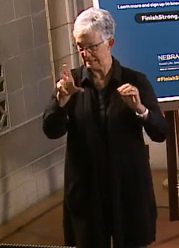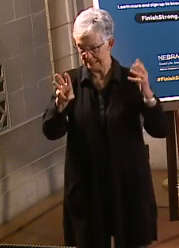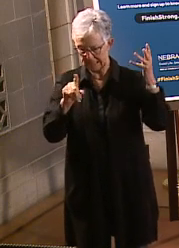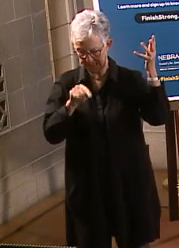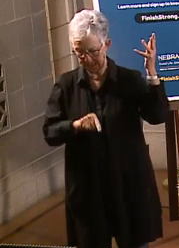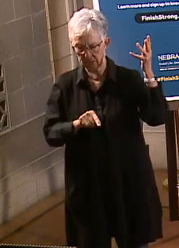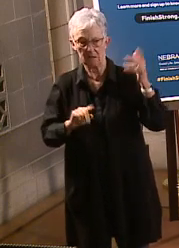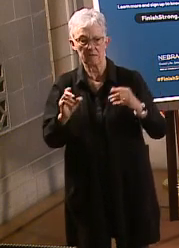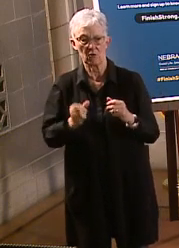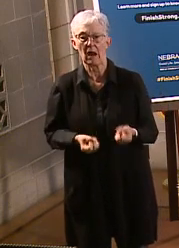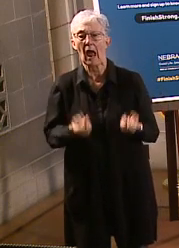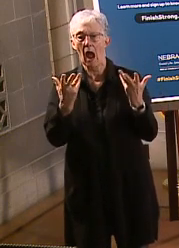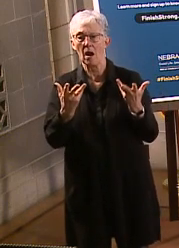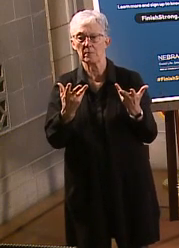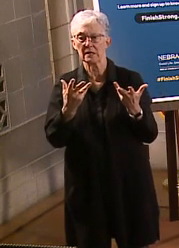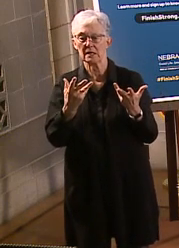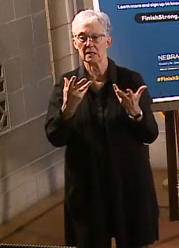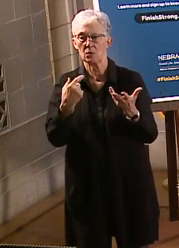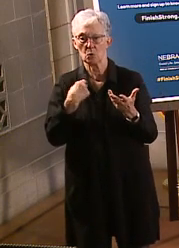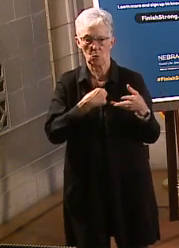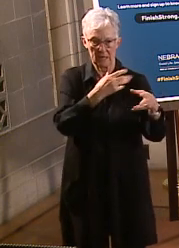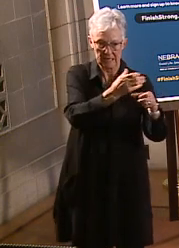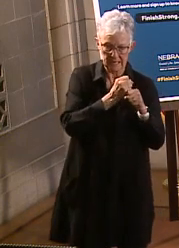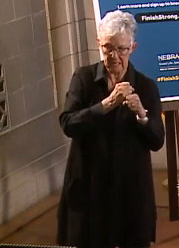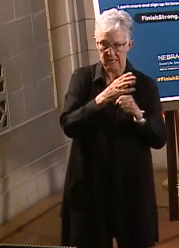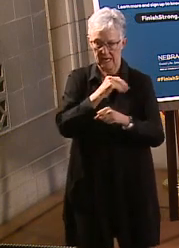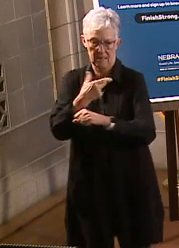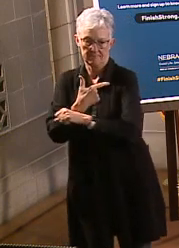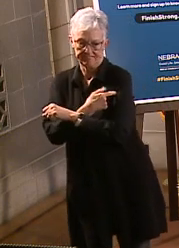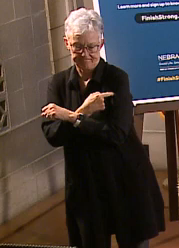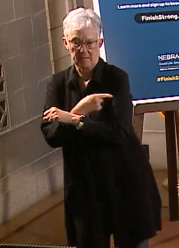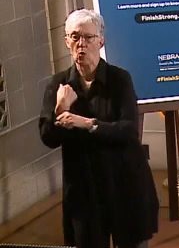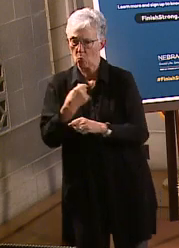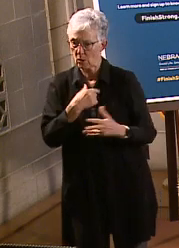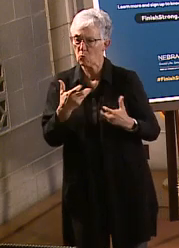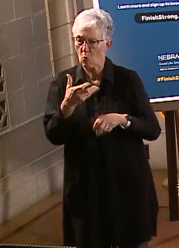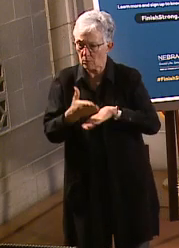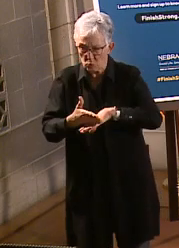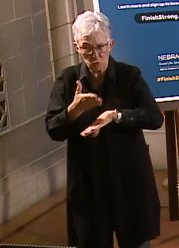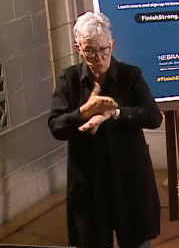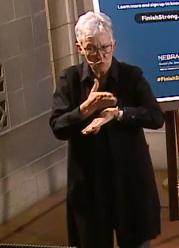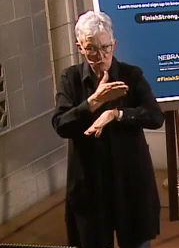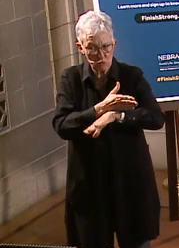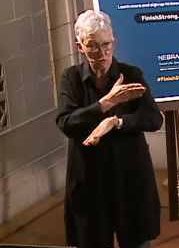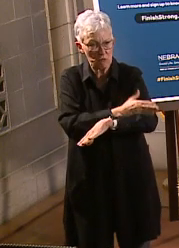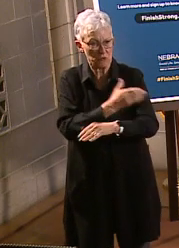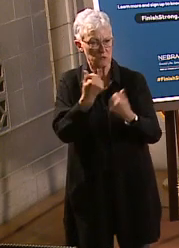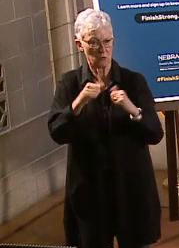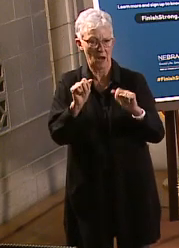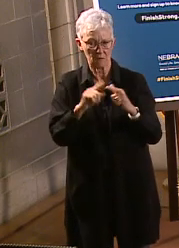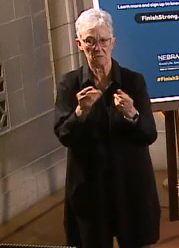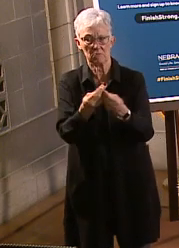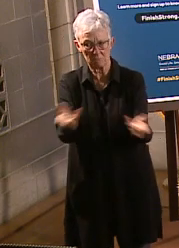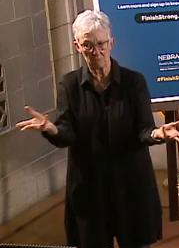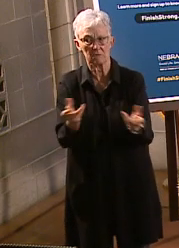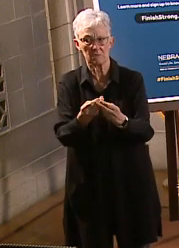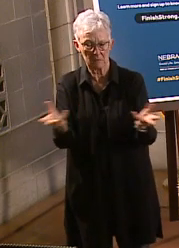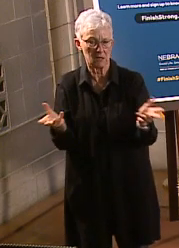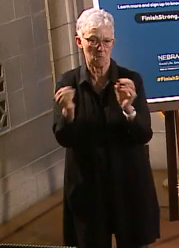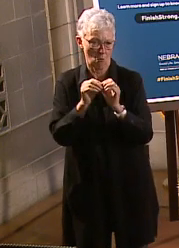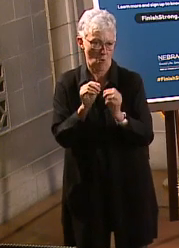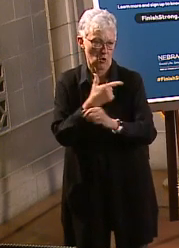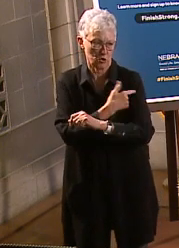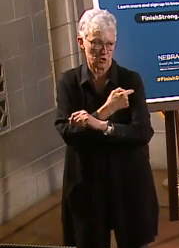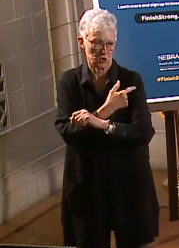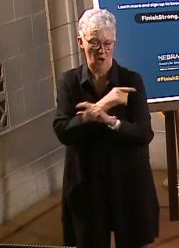from where we were before. Again, still middle of the pack. We want to move up more. We're taking steps to be able to do that, but we have seen improvements over the course